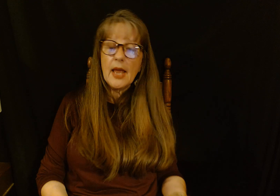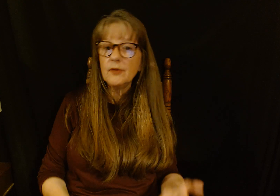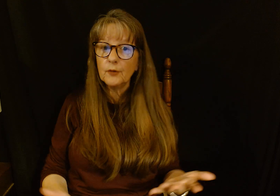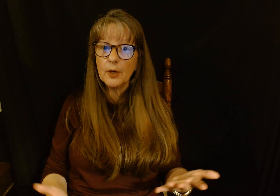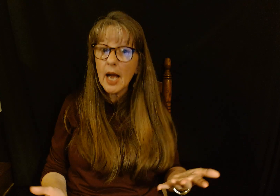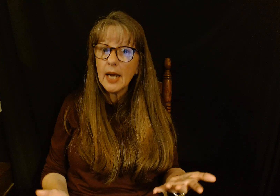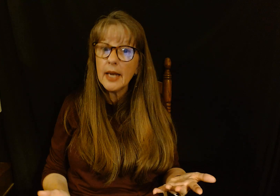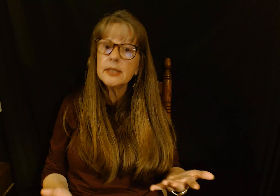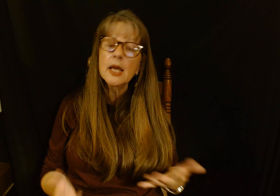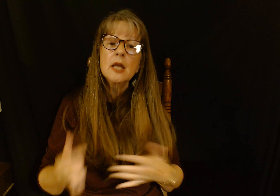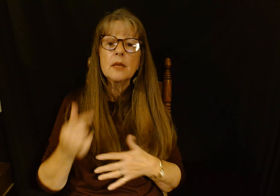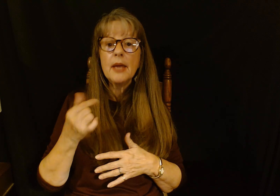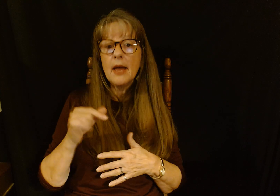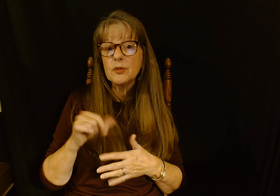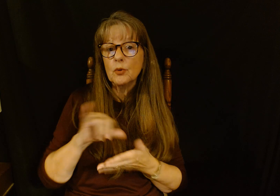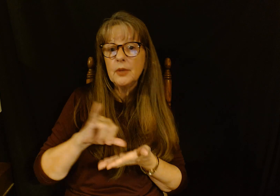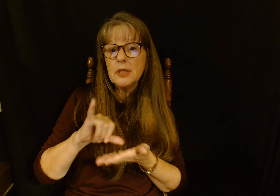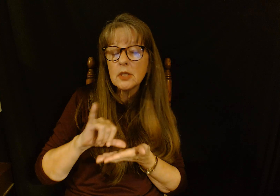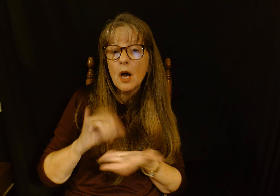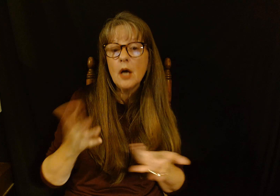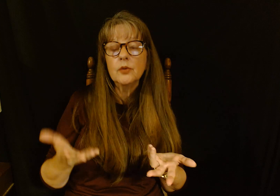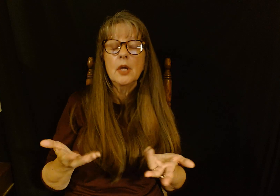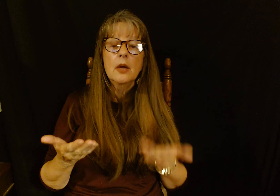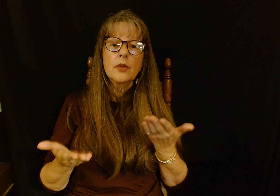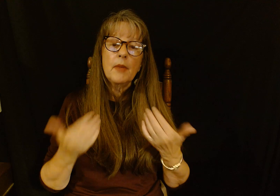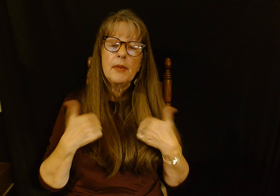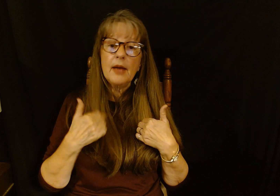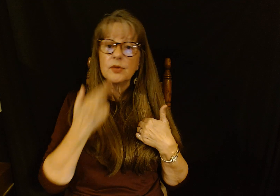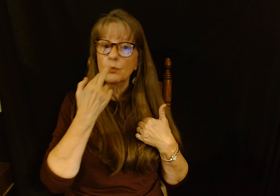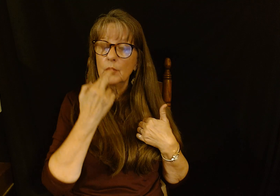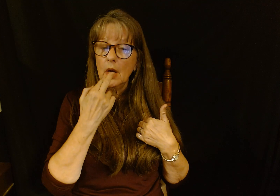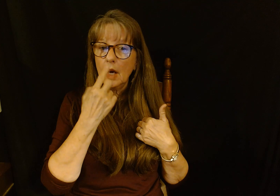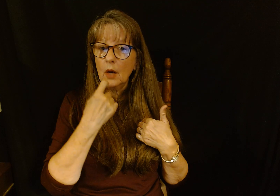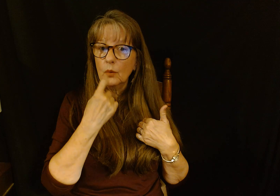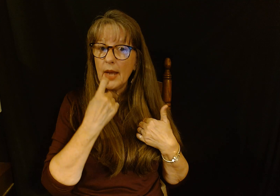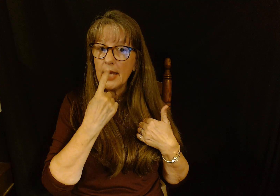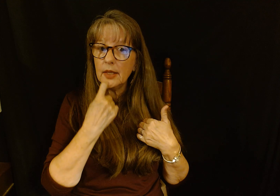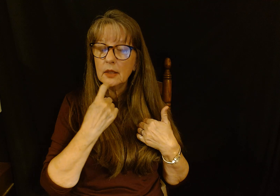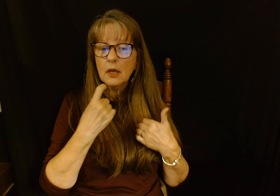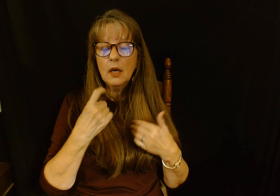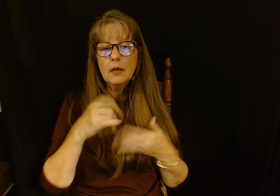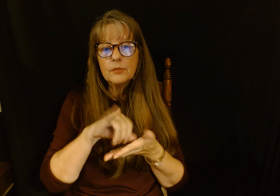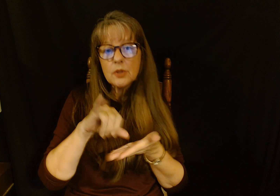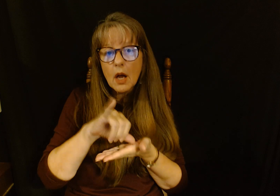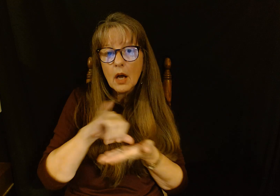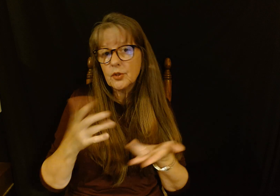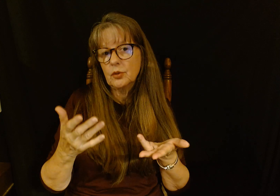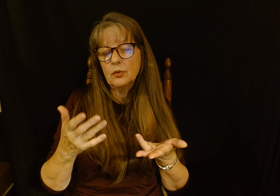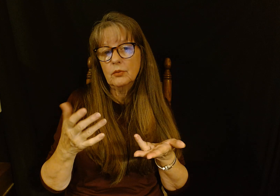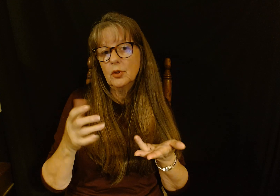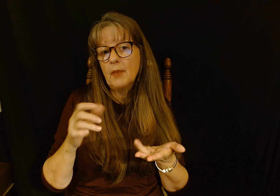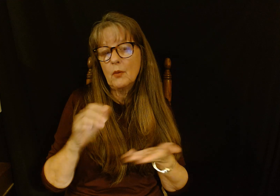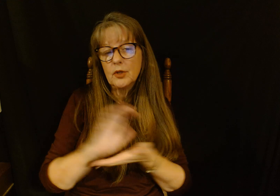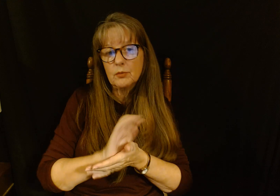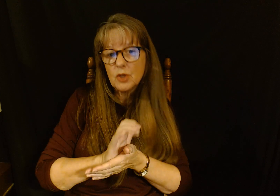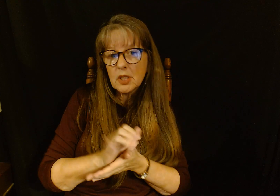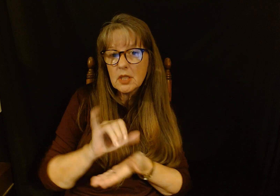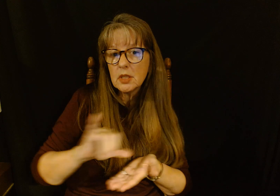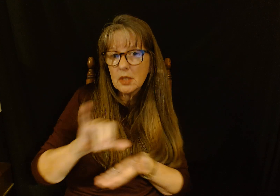different kinds. They may have some green sauce. They maybe have some red sauce, or you might want some cheese sauce,